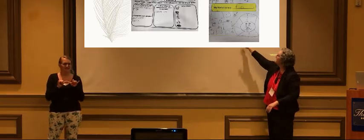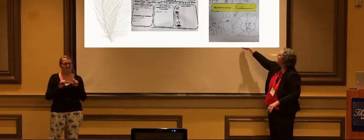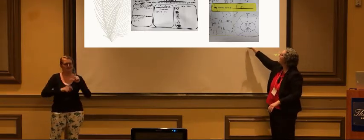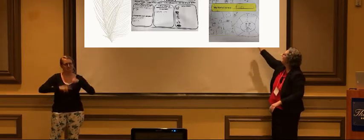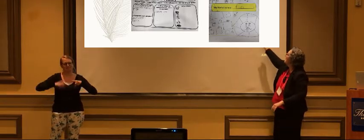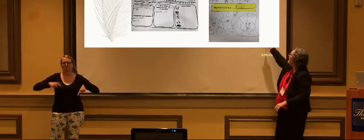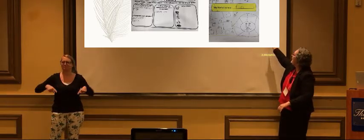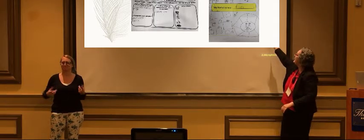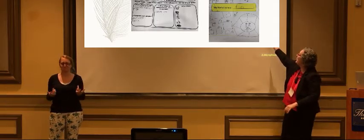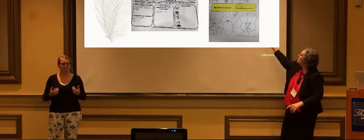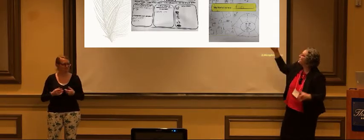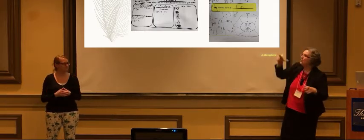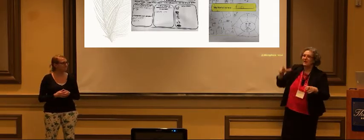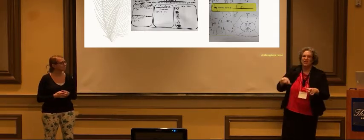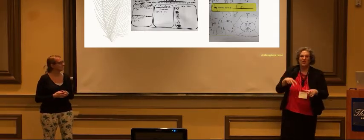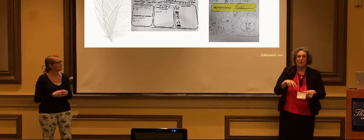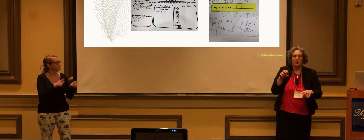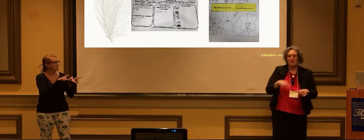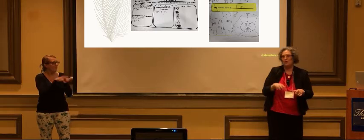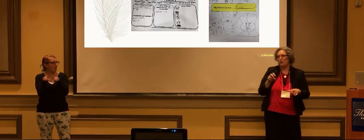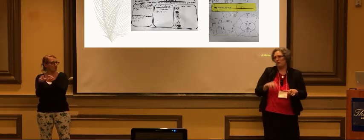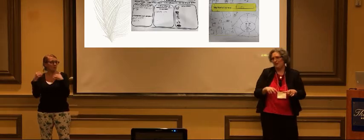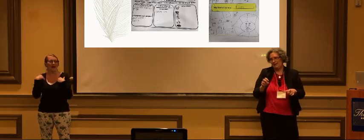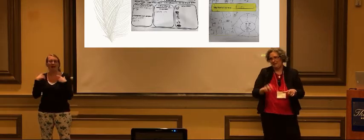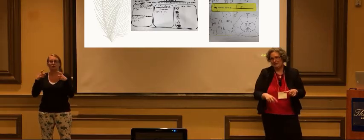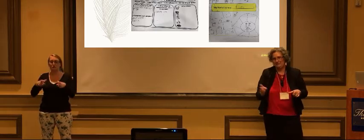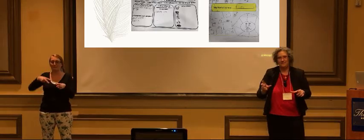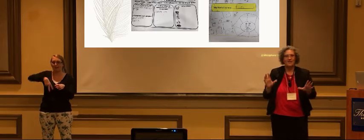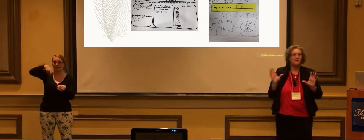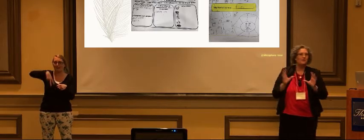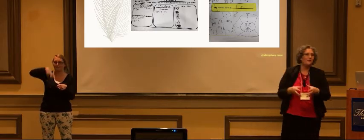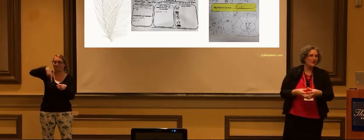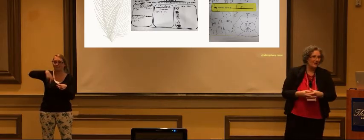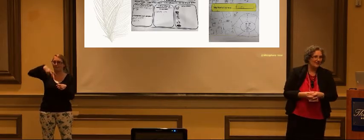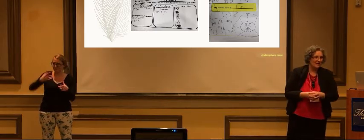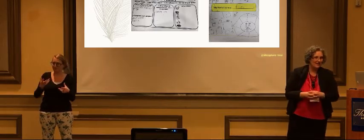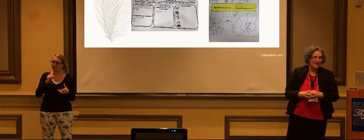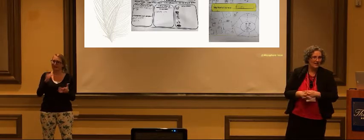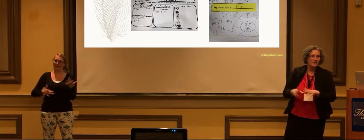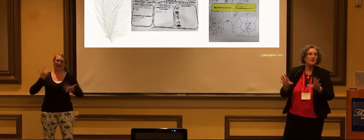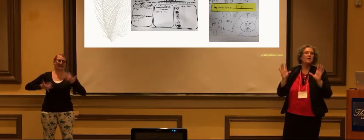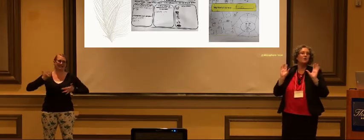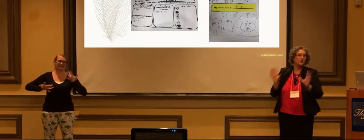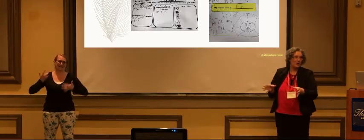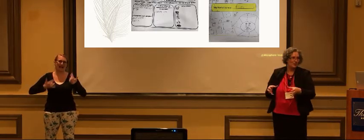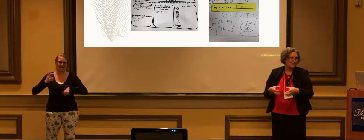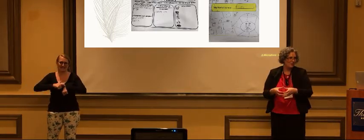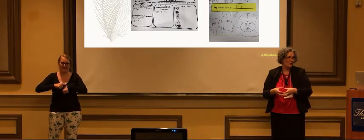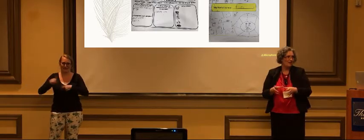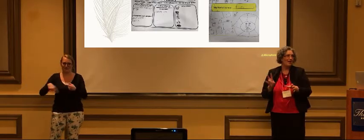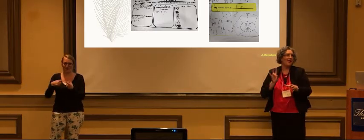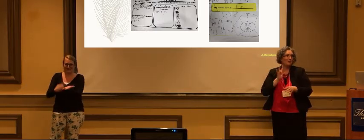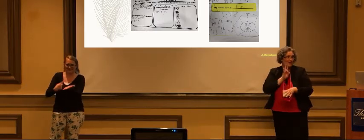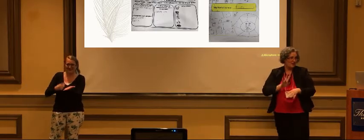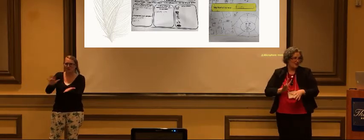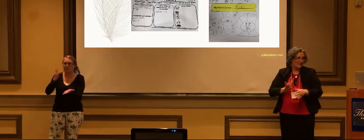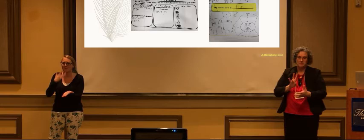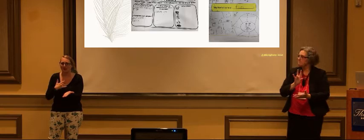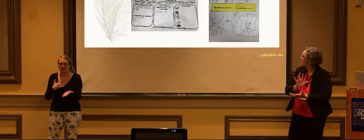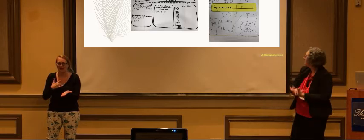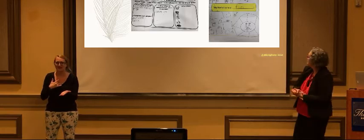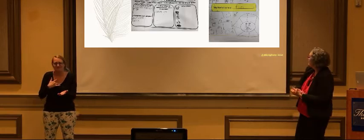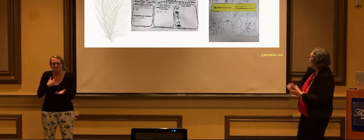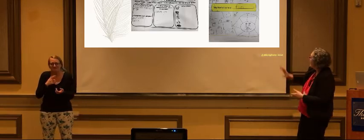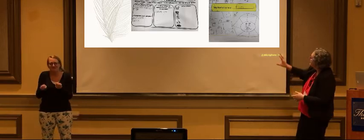kinds. And also we get to jump on a trampoline. It's a very exciting time when you're talking about your birthday and when you're